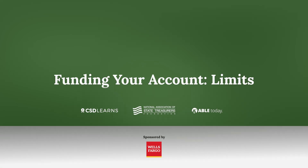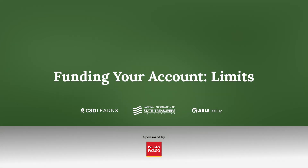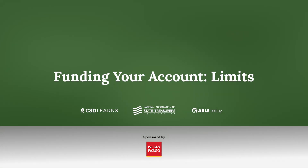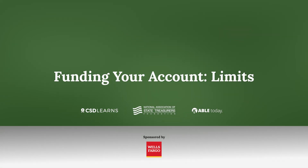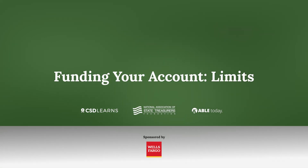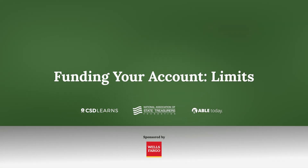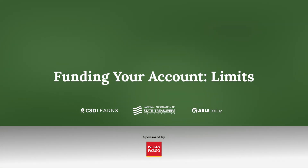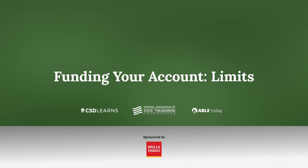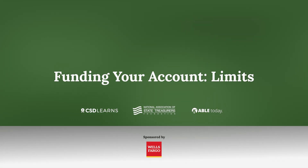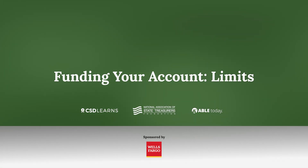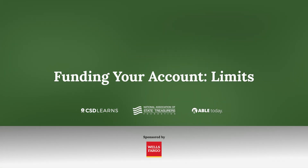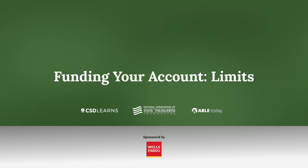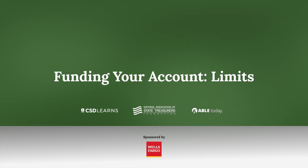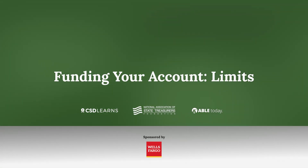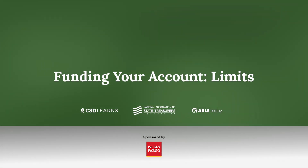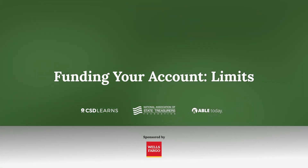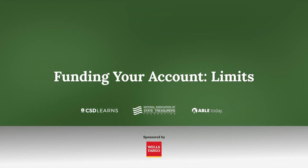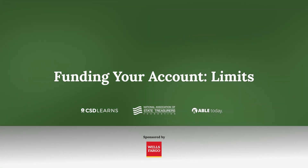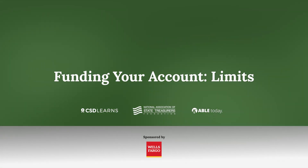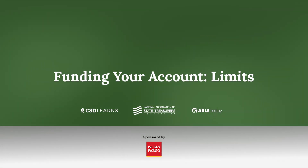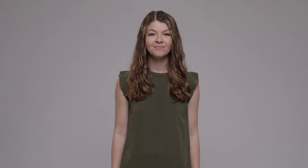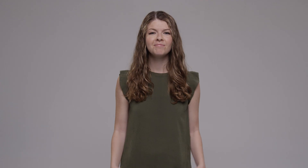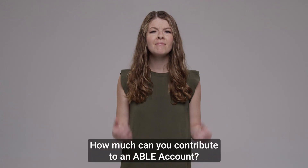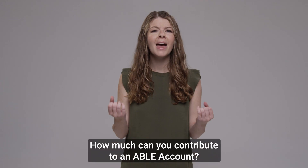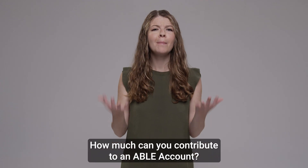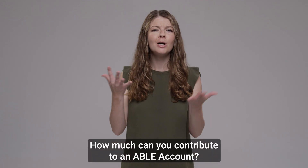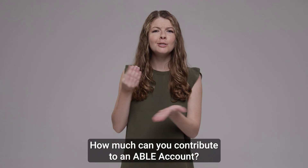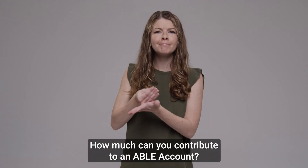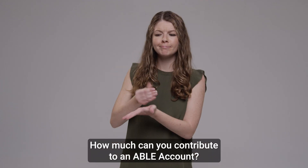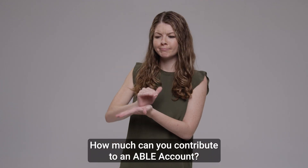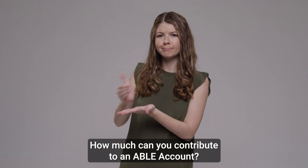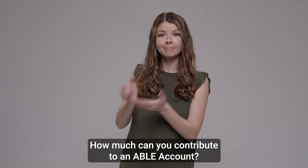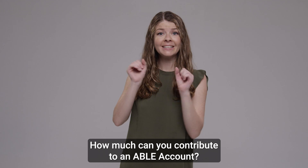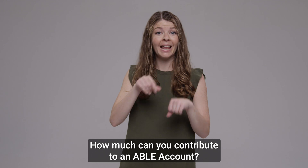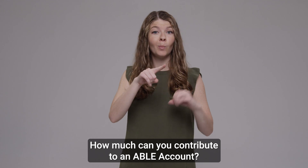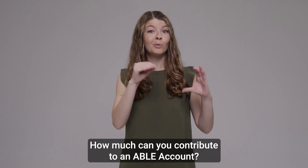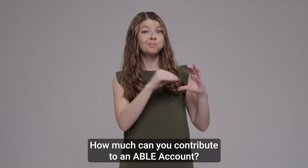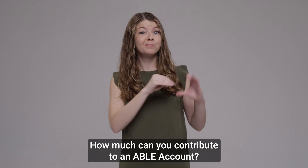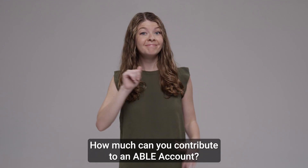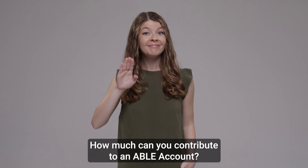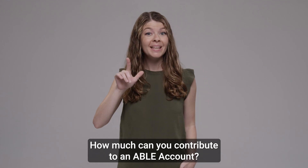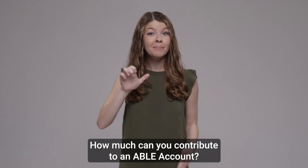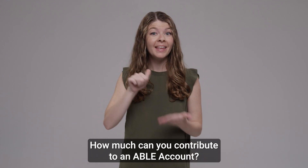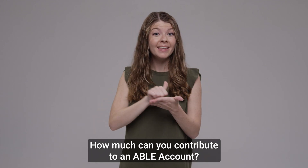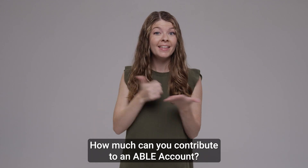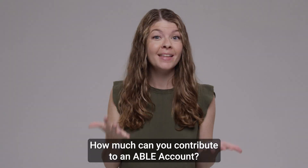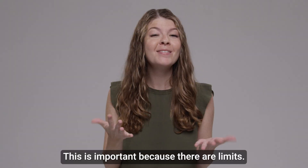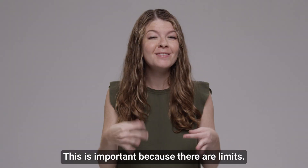account to assist in my purchase?" How much can you contribute to an ABLE account? This is important